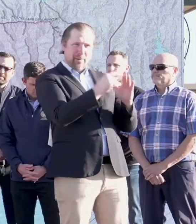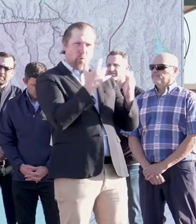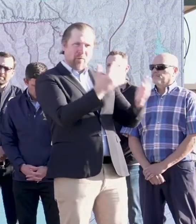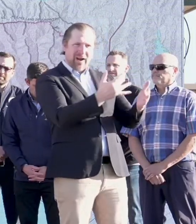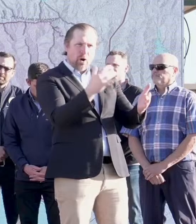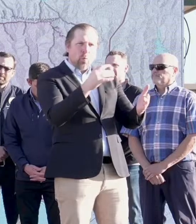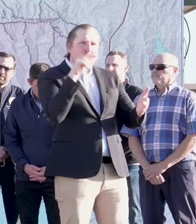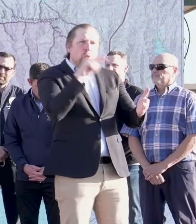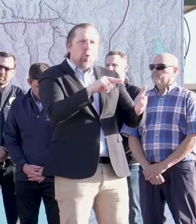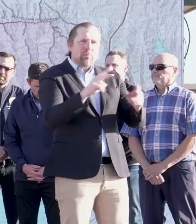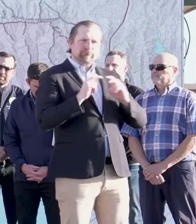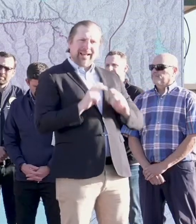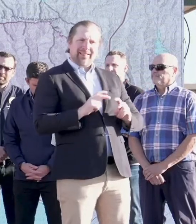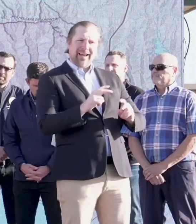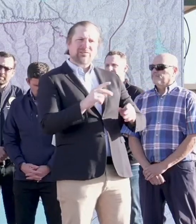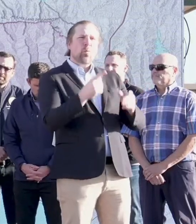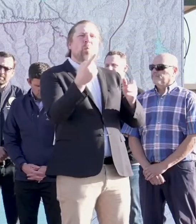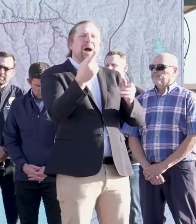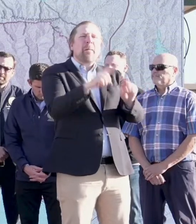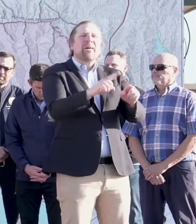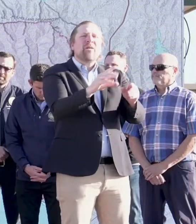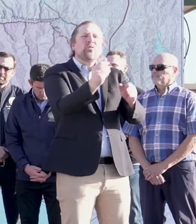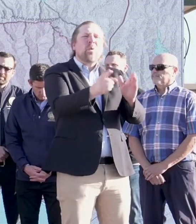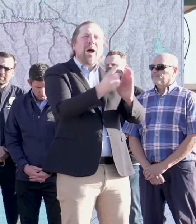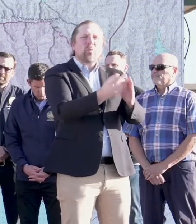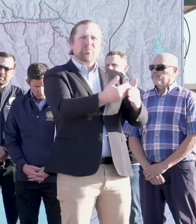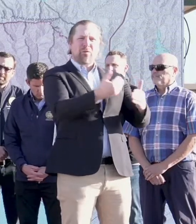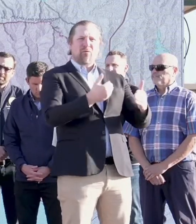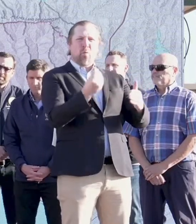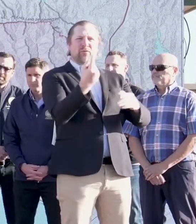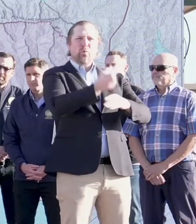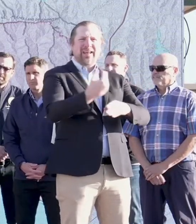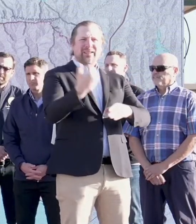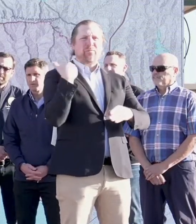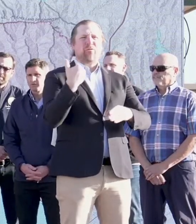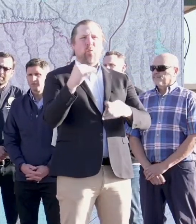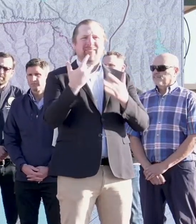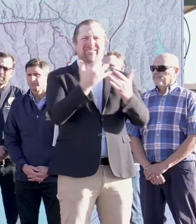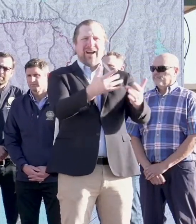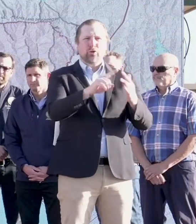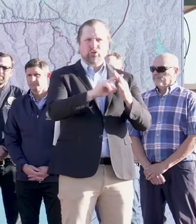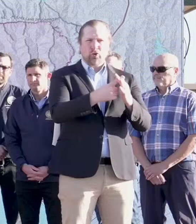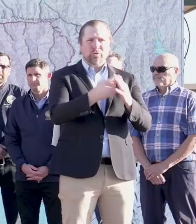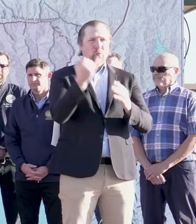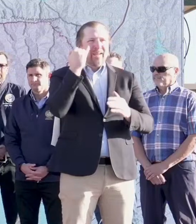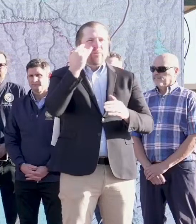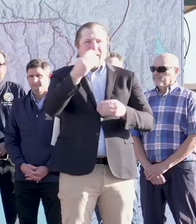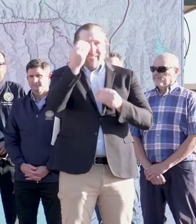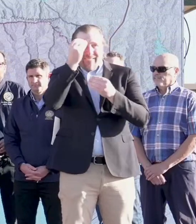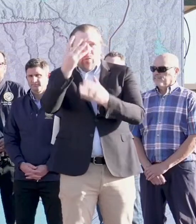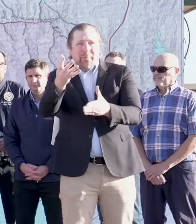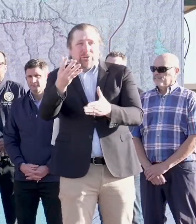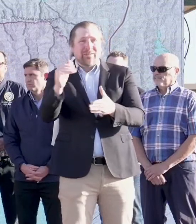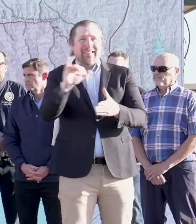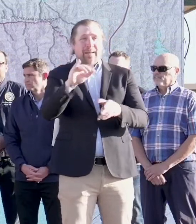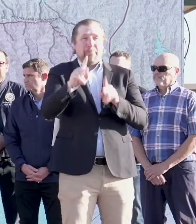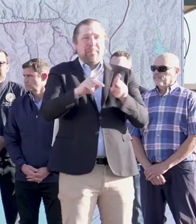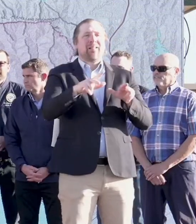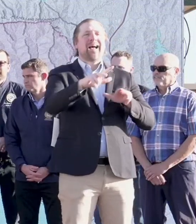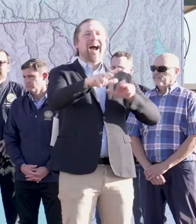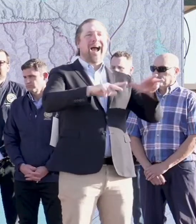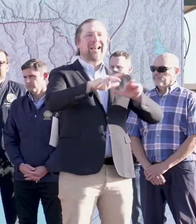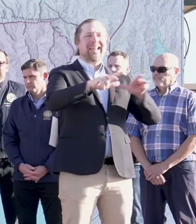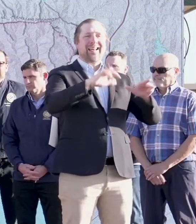and sometimes day before the start of the fire. So if there were any individuals hiking on any of the trails